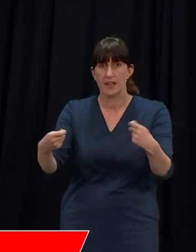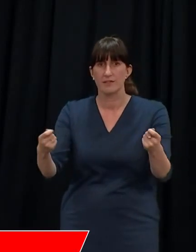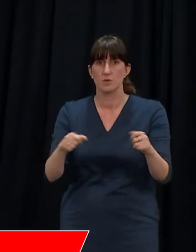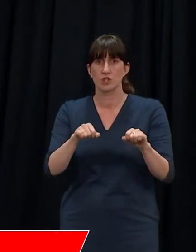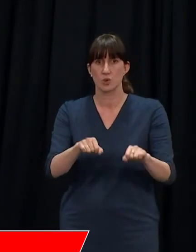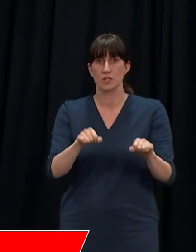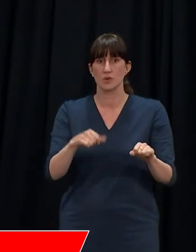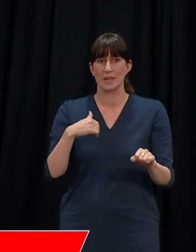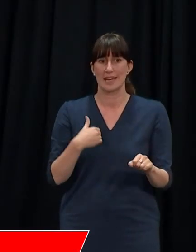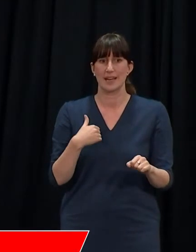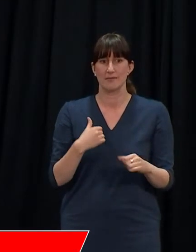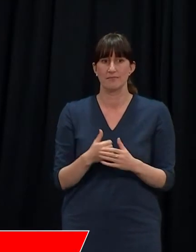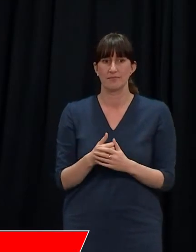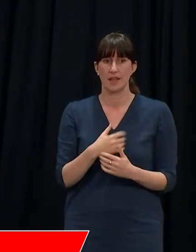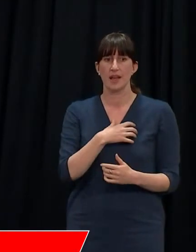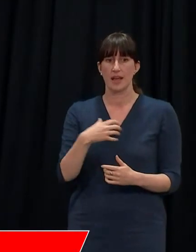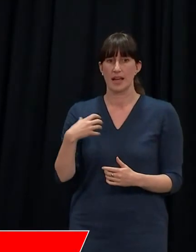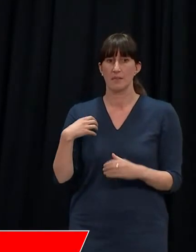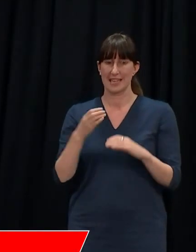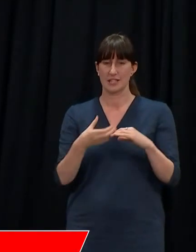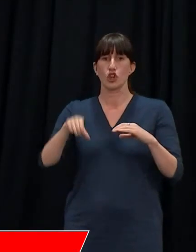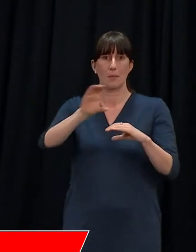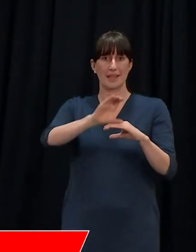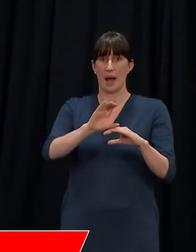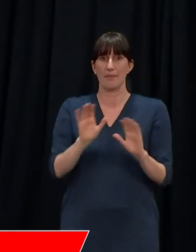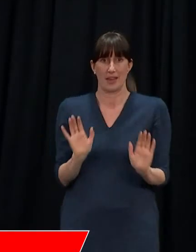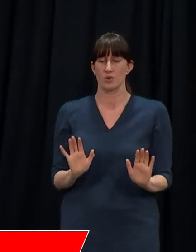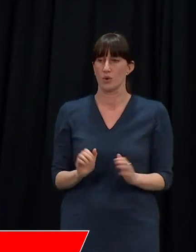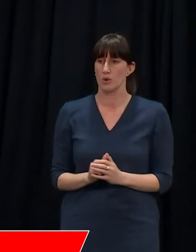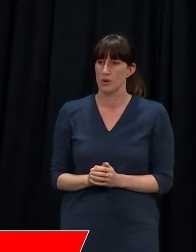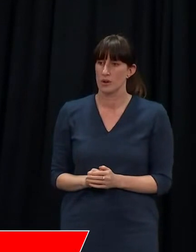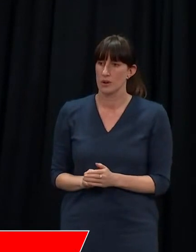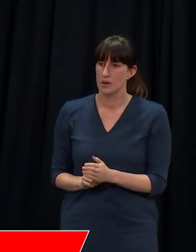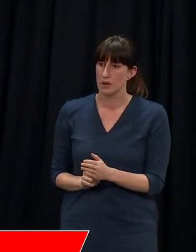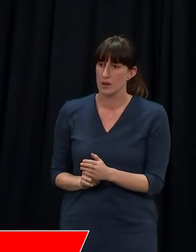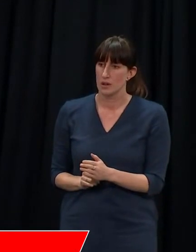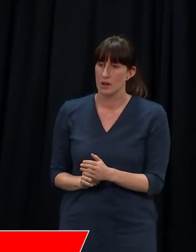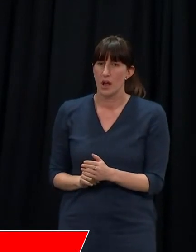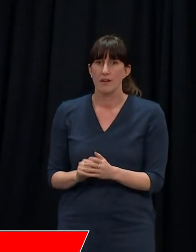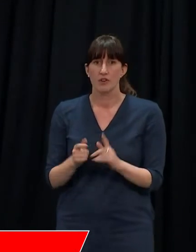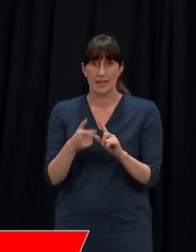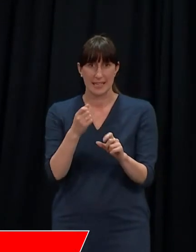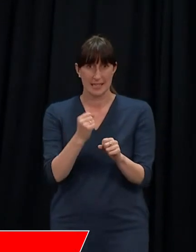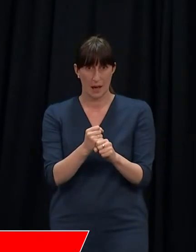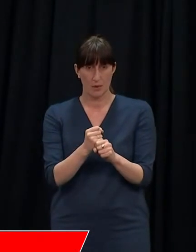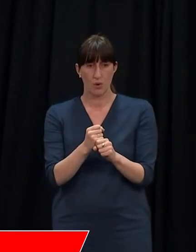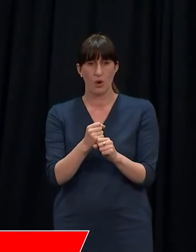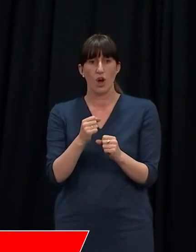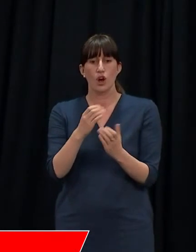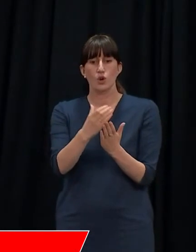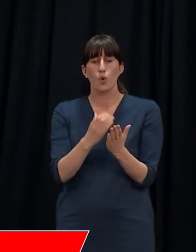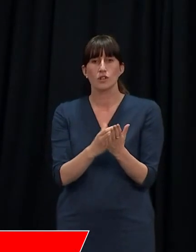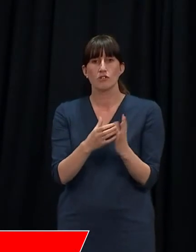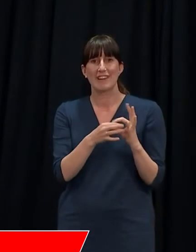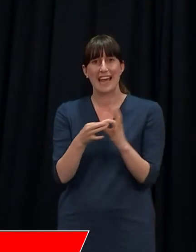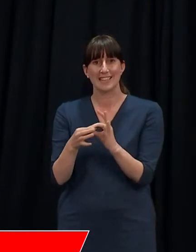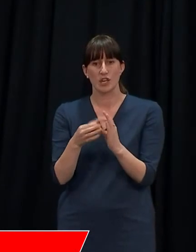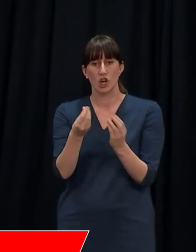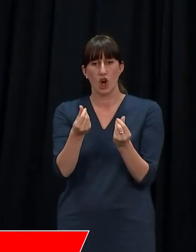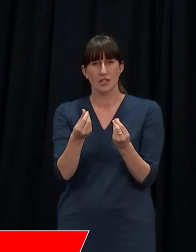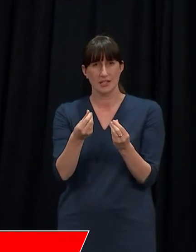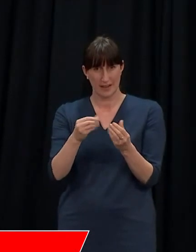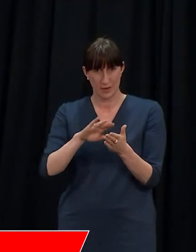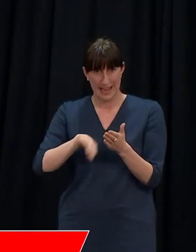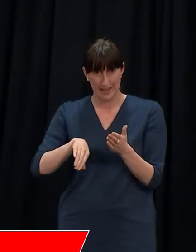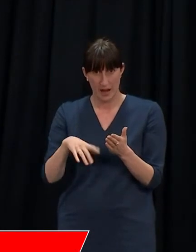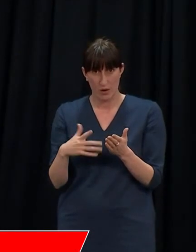most. Did you consider at all increasing the amount students could take out, for example, for course-related costs, and if not, why not? We did look at that, and of course we